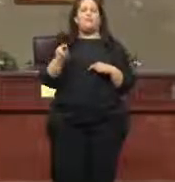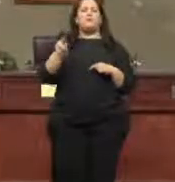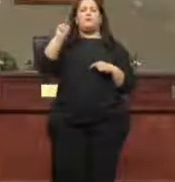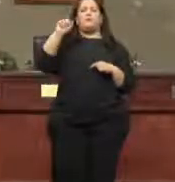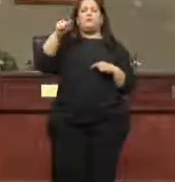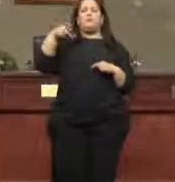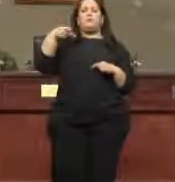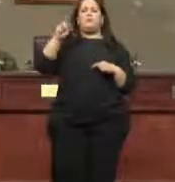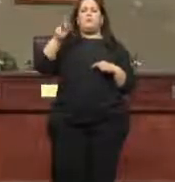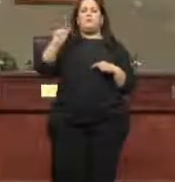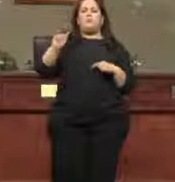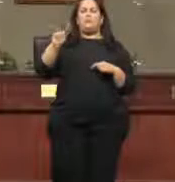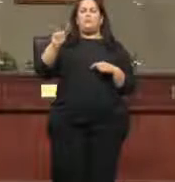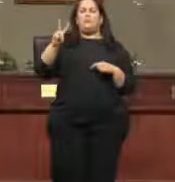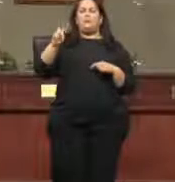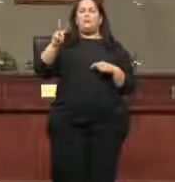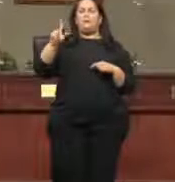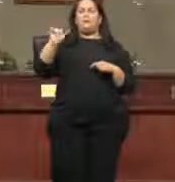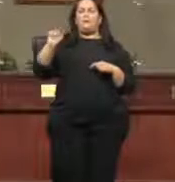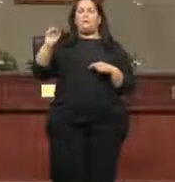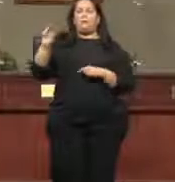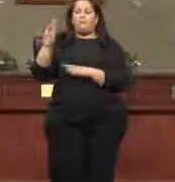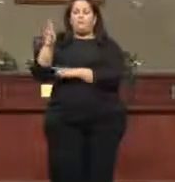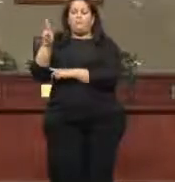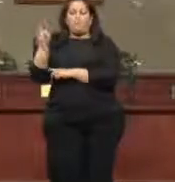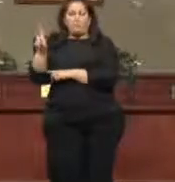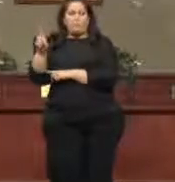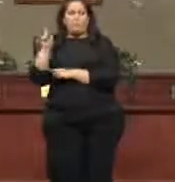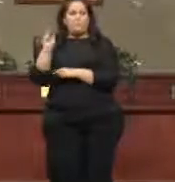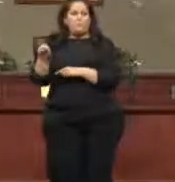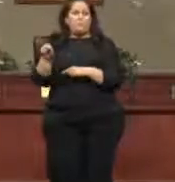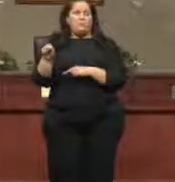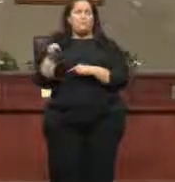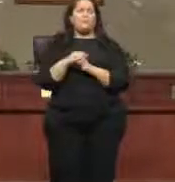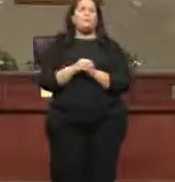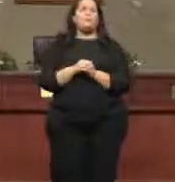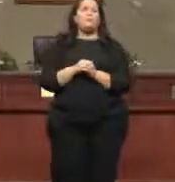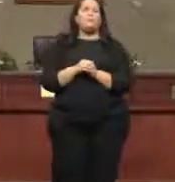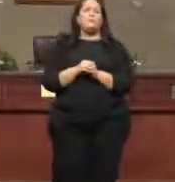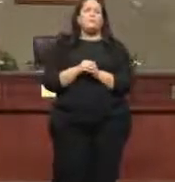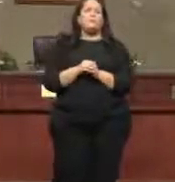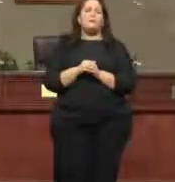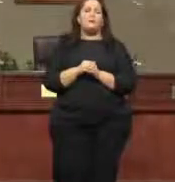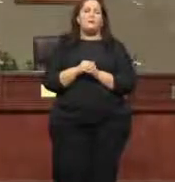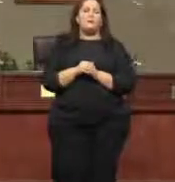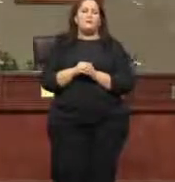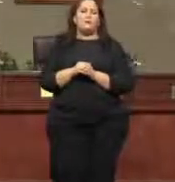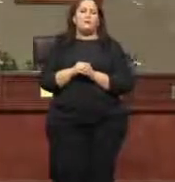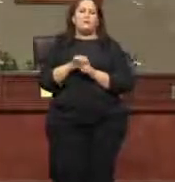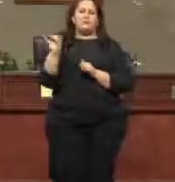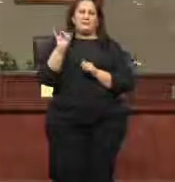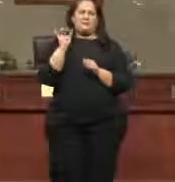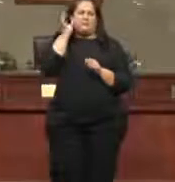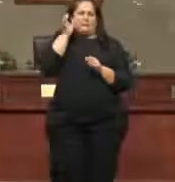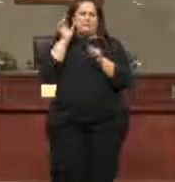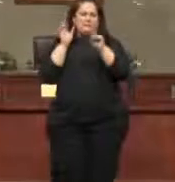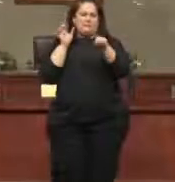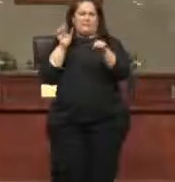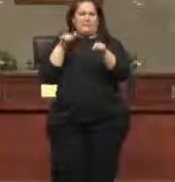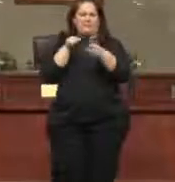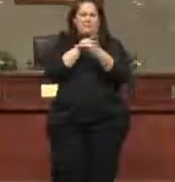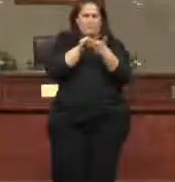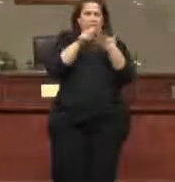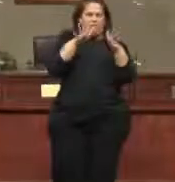Apopka Violin Road. So it will do what we were doing at Barber Park this week.